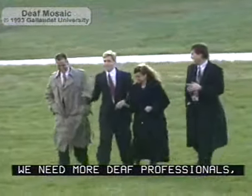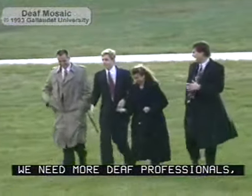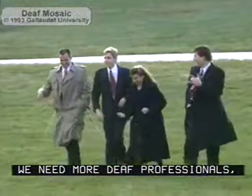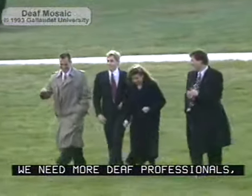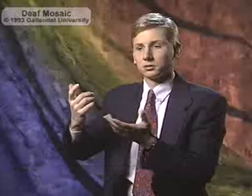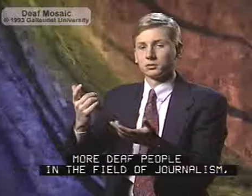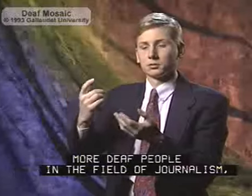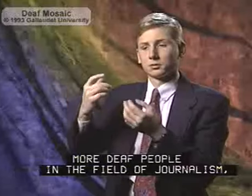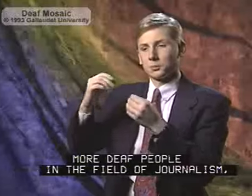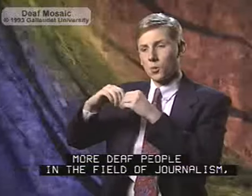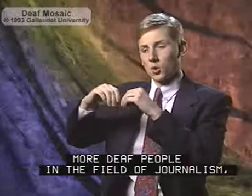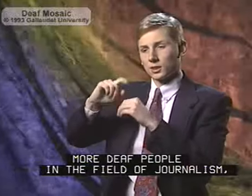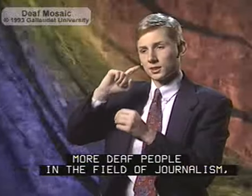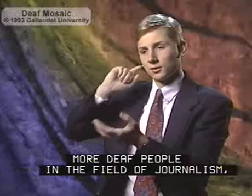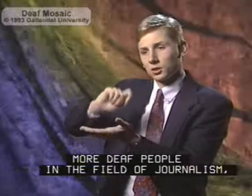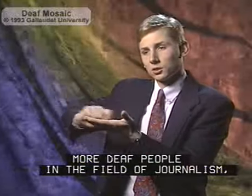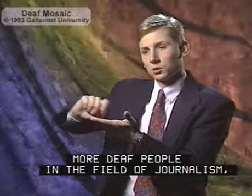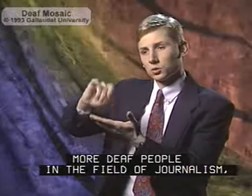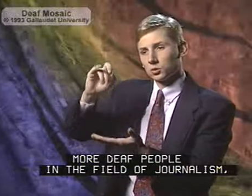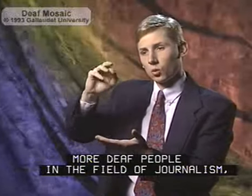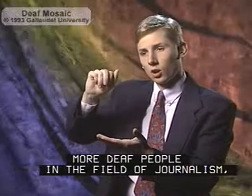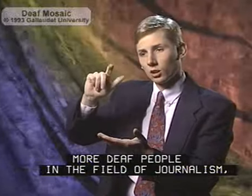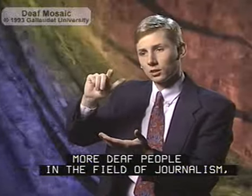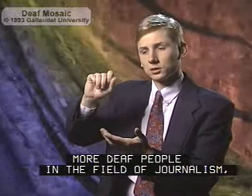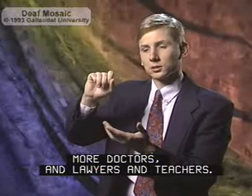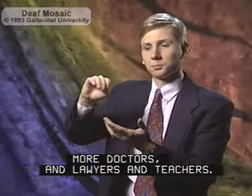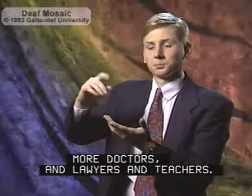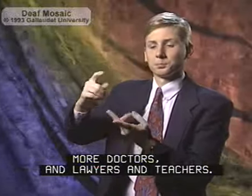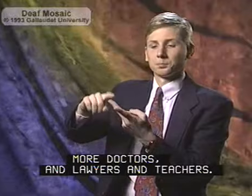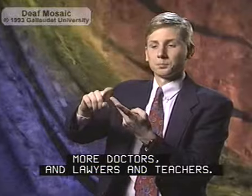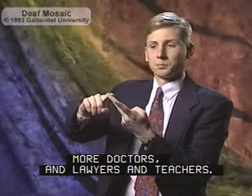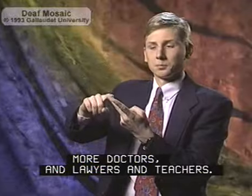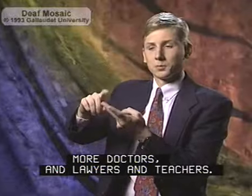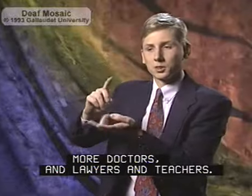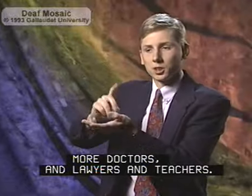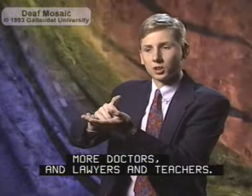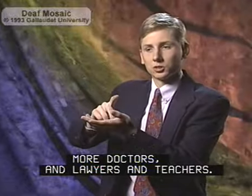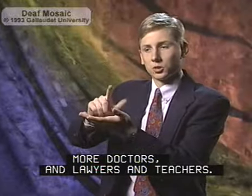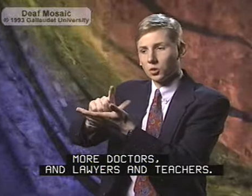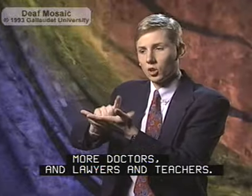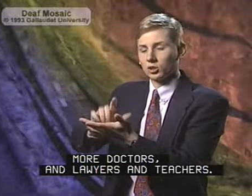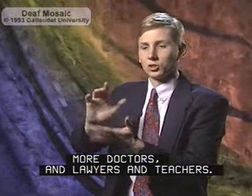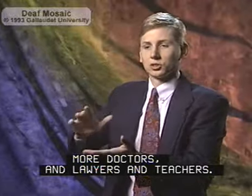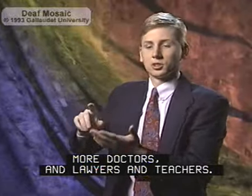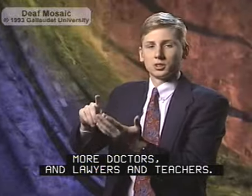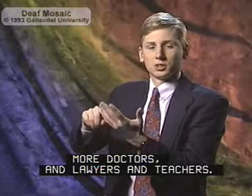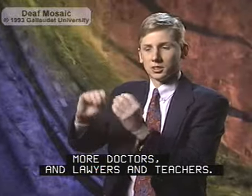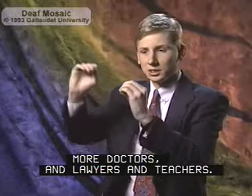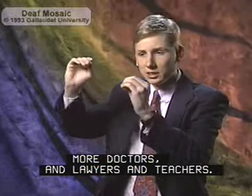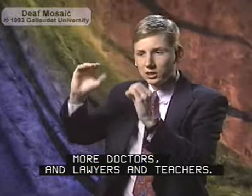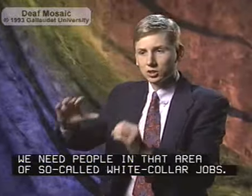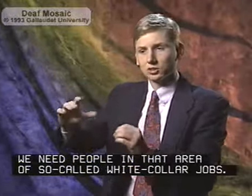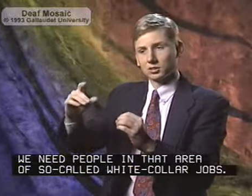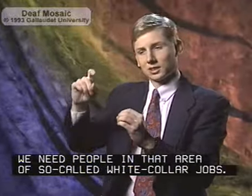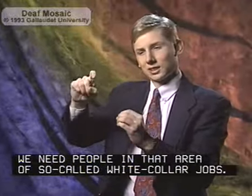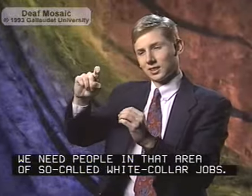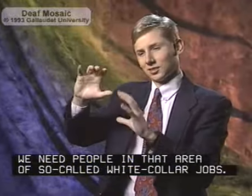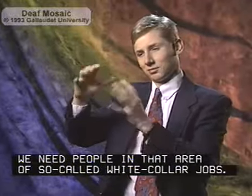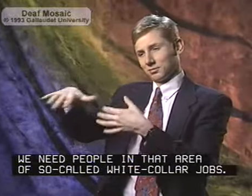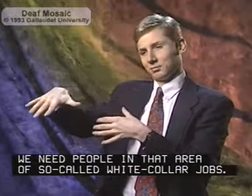professionals, more deaf people in the field of journalism, more doctors and lawyers and teachers. We need people in that